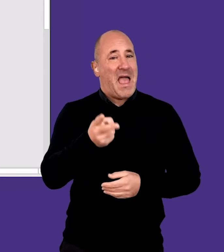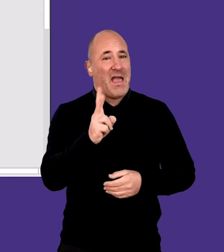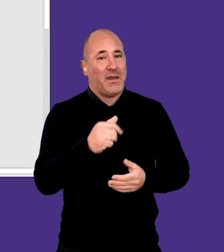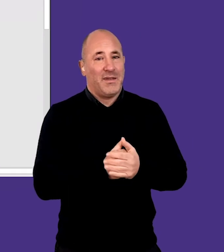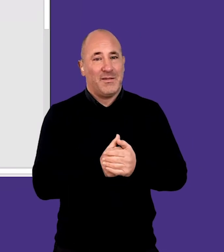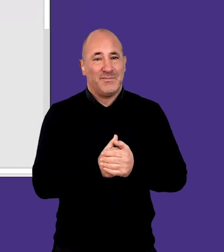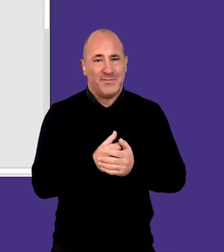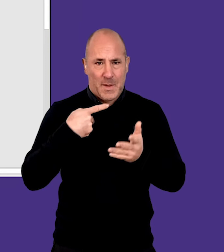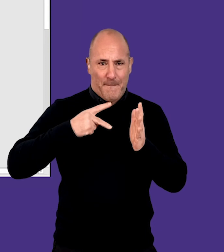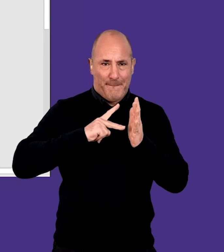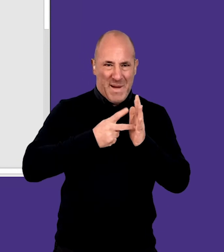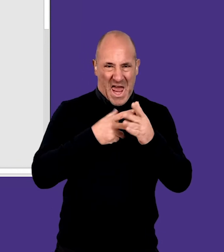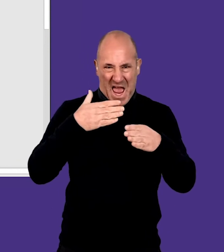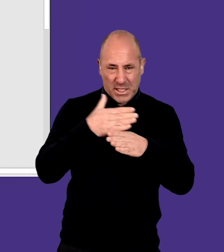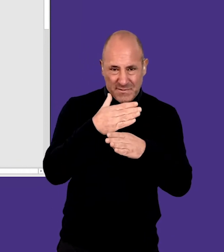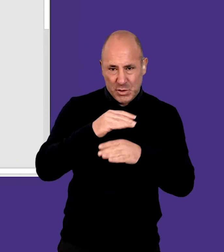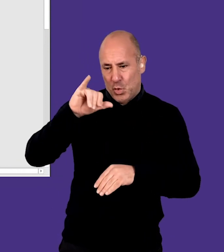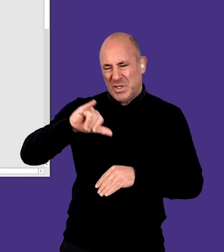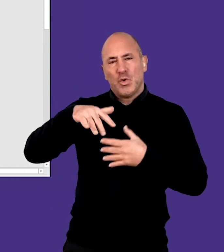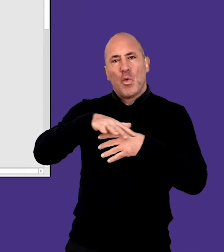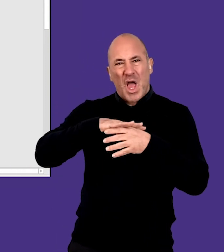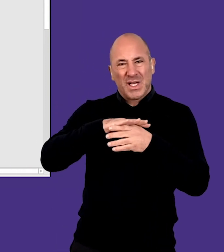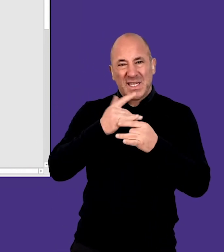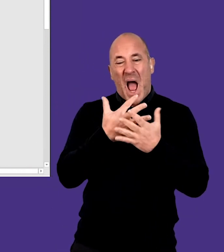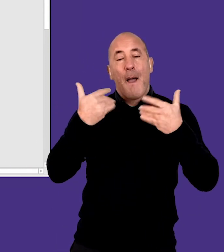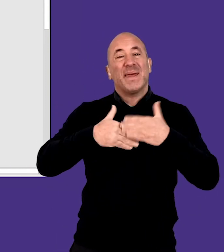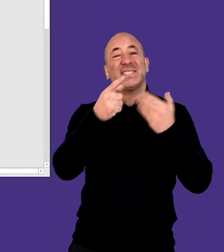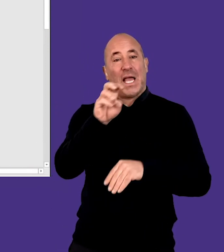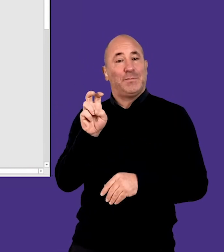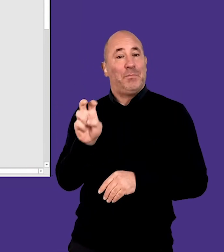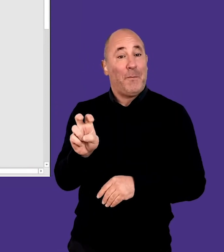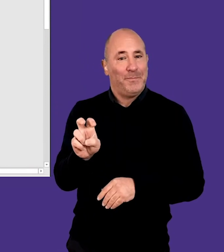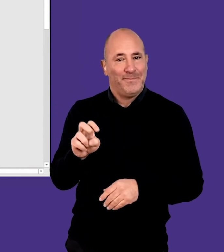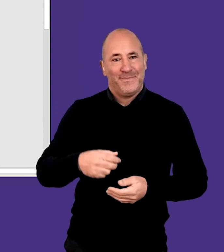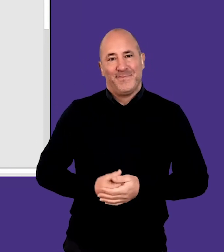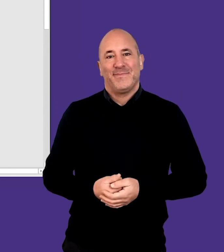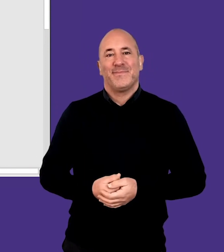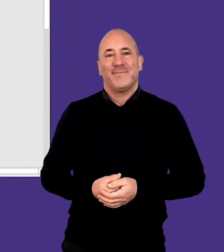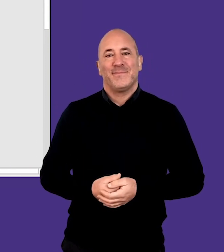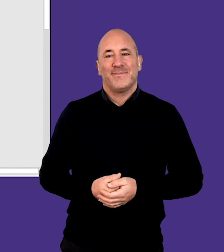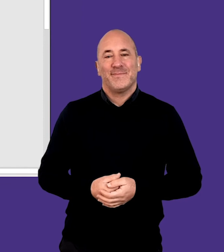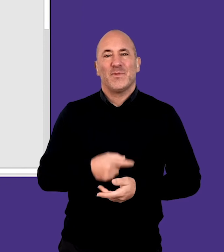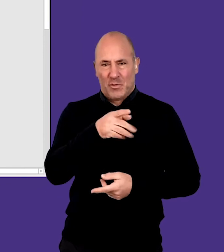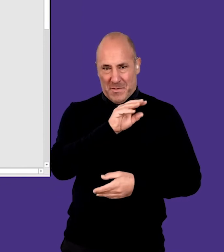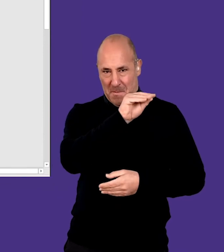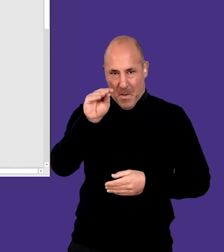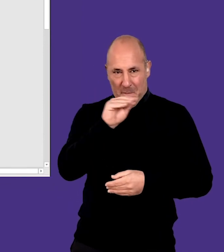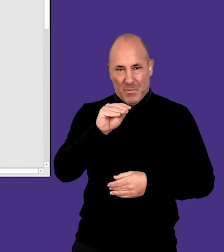Again, add the number of days of planned activity against your selected locations. Once you've added the estimated